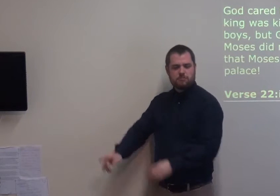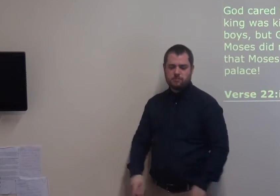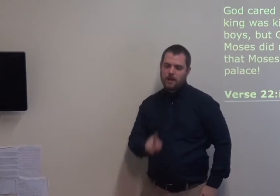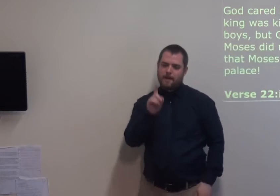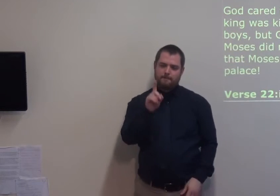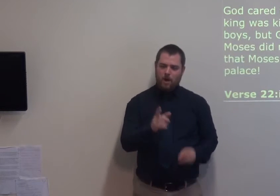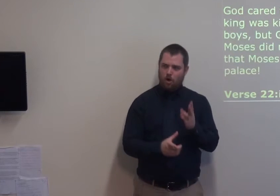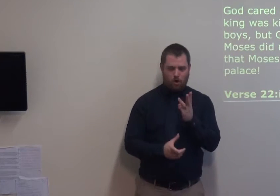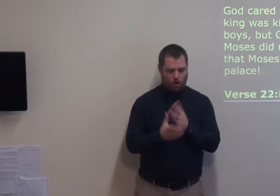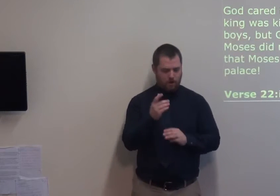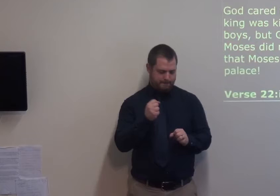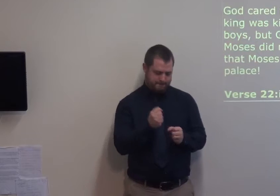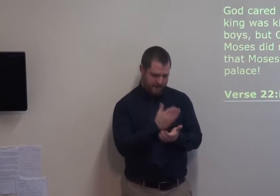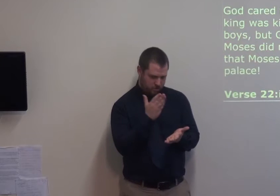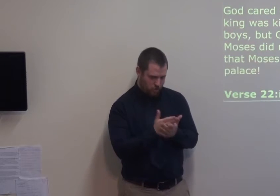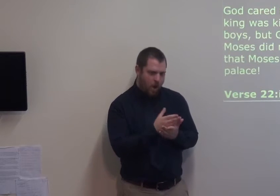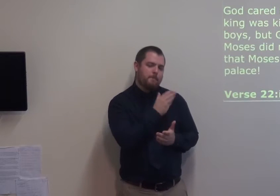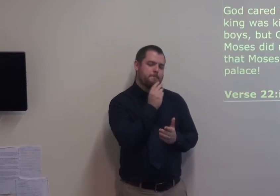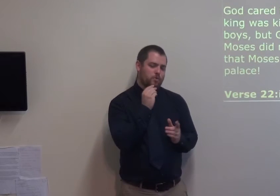God made sure that Moses did not die.